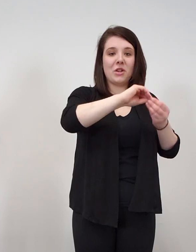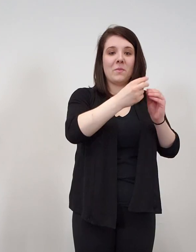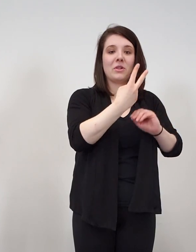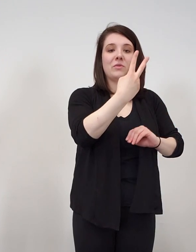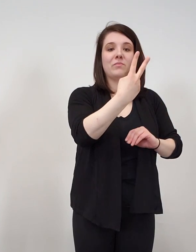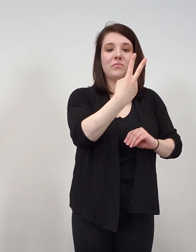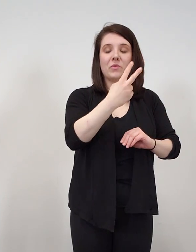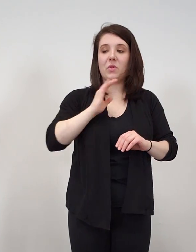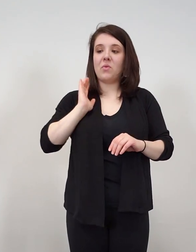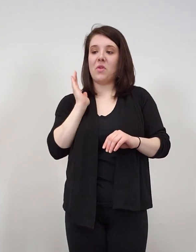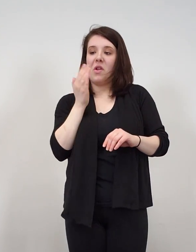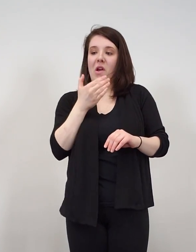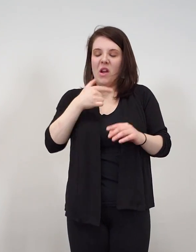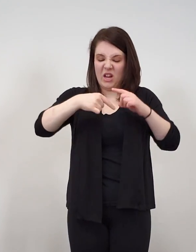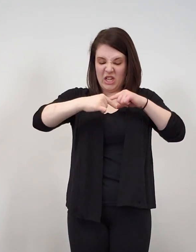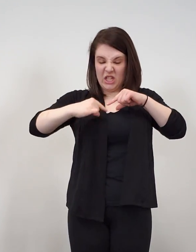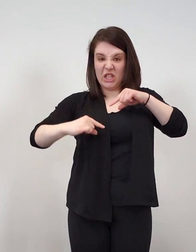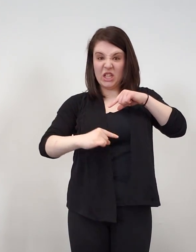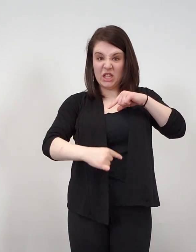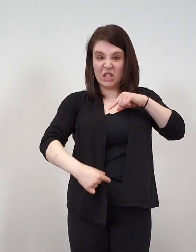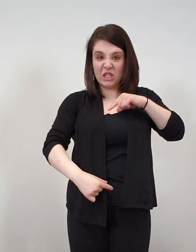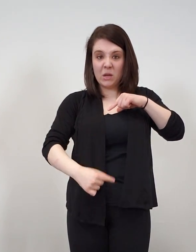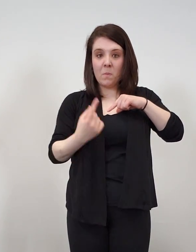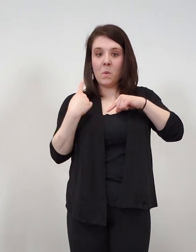down. We can break things down chemically,